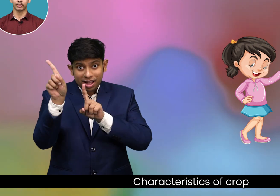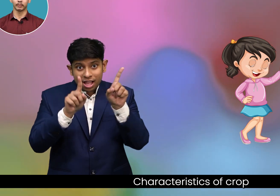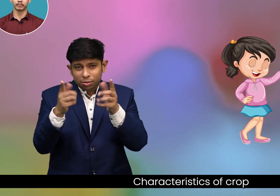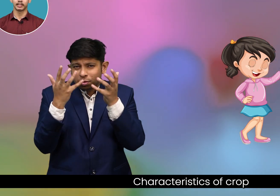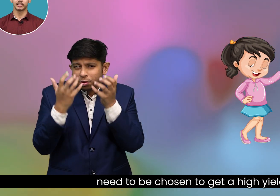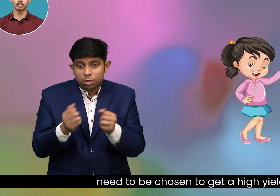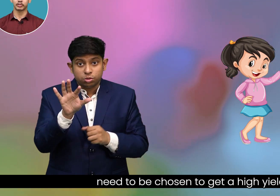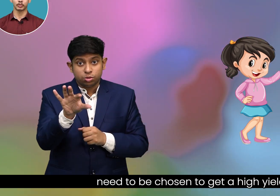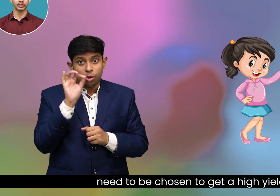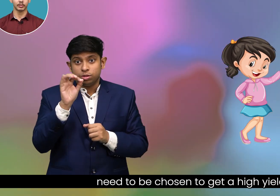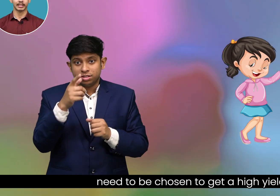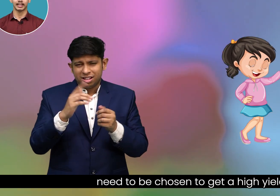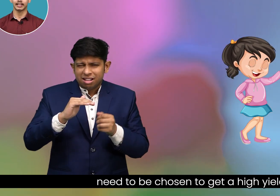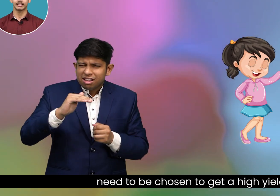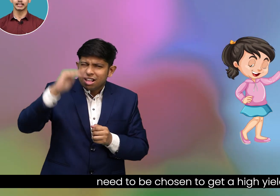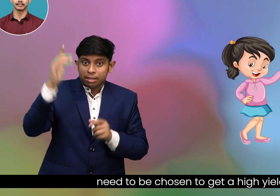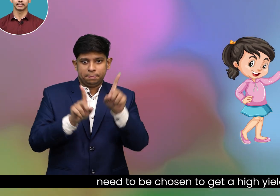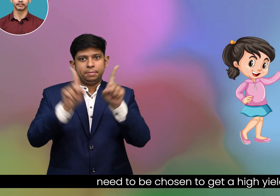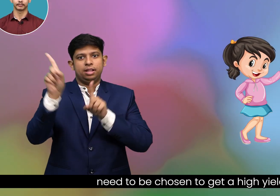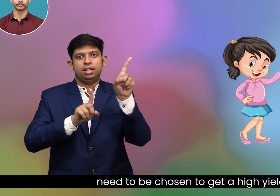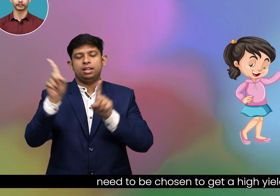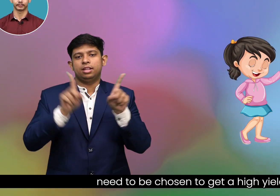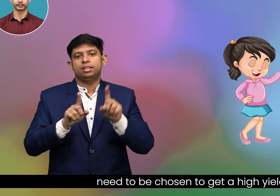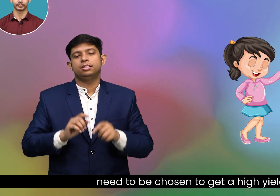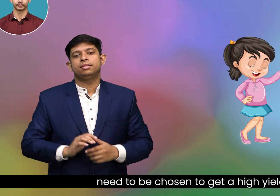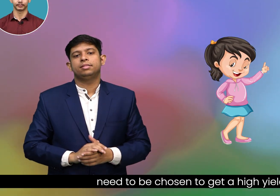Characteristics of crop need to be chosen to get a high yield.